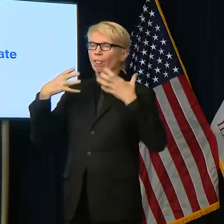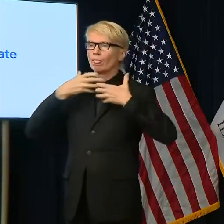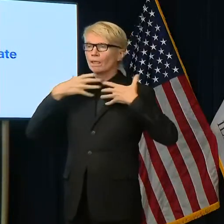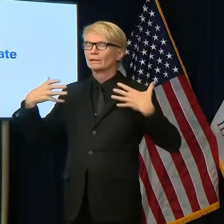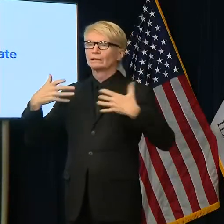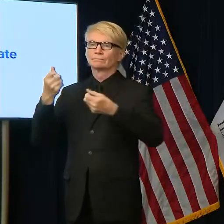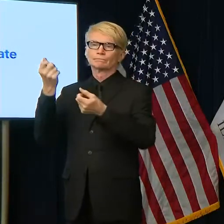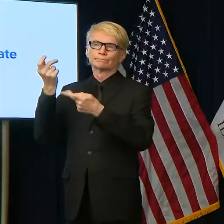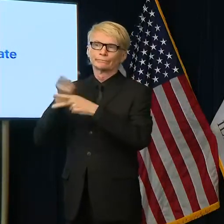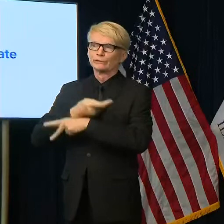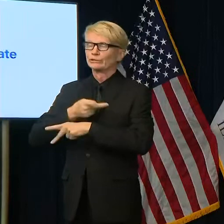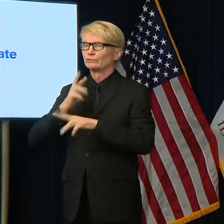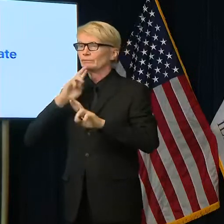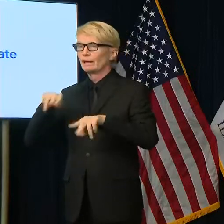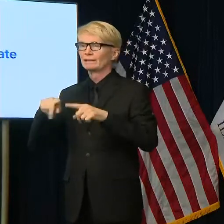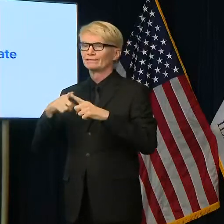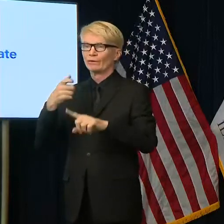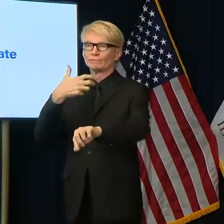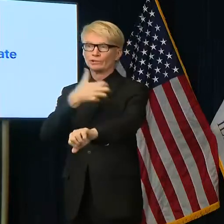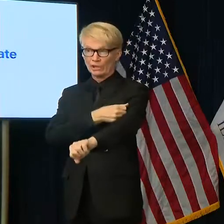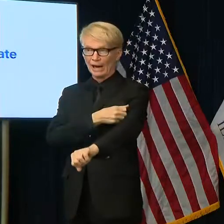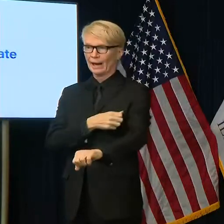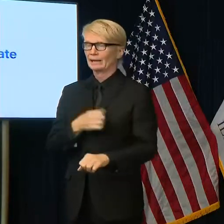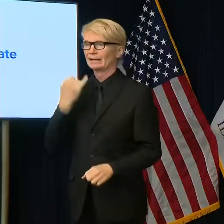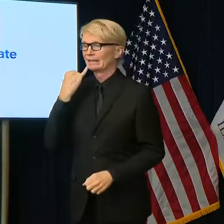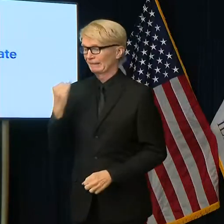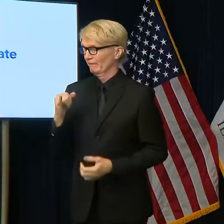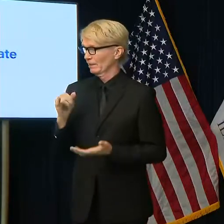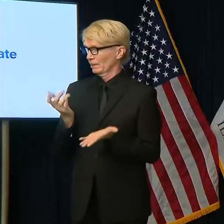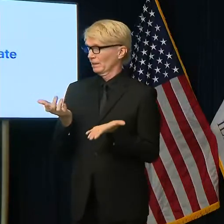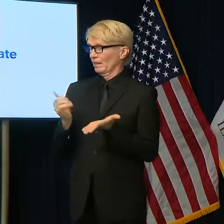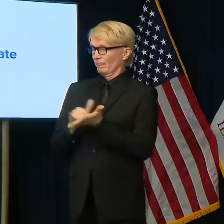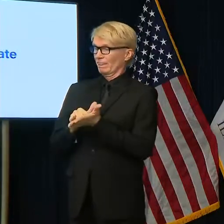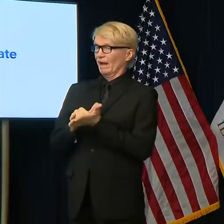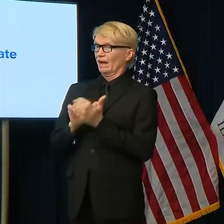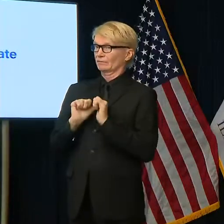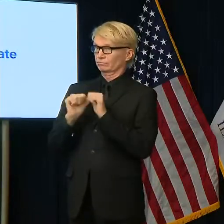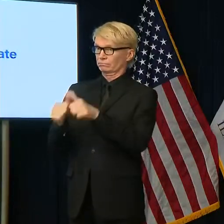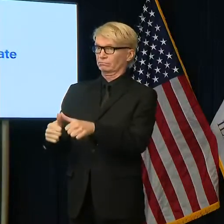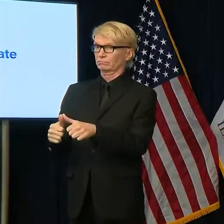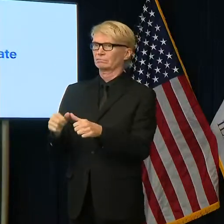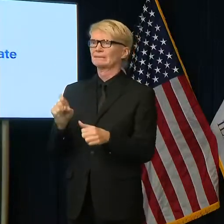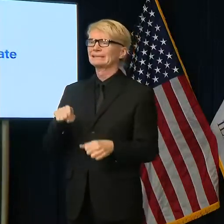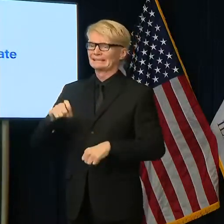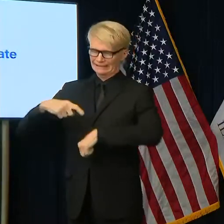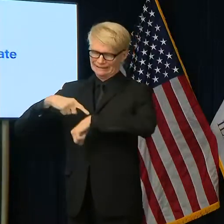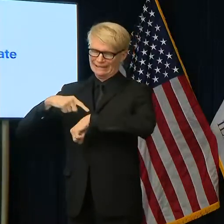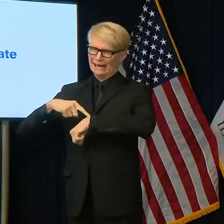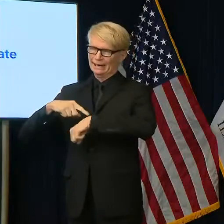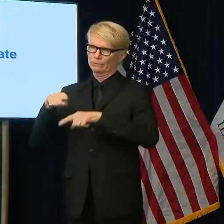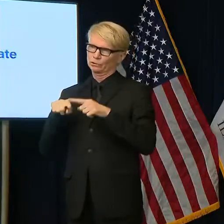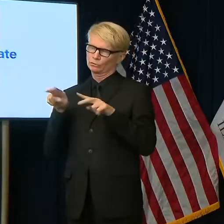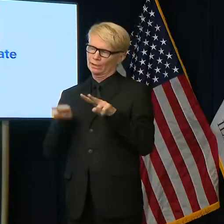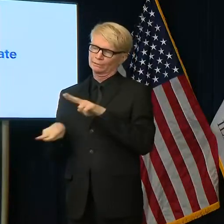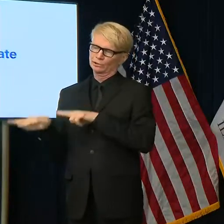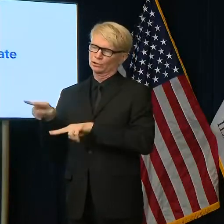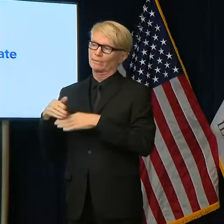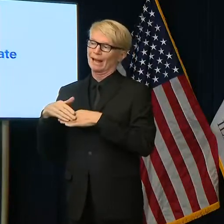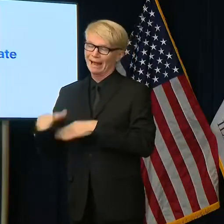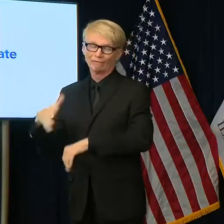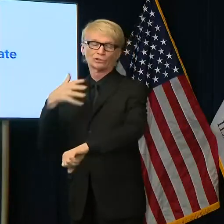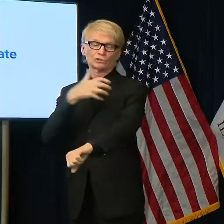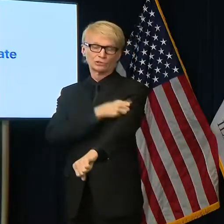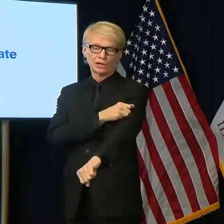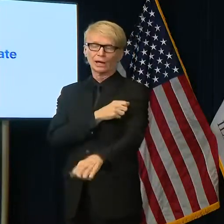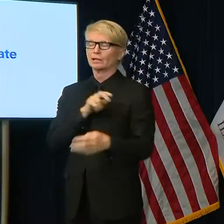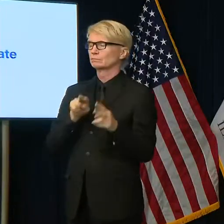somehow insistent on proceeding, if it's not an official contraindication, there's a period of observation that is supposed to take place following vaccine